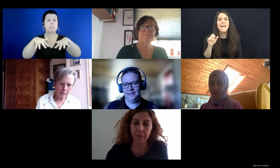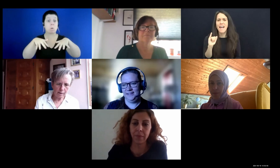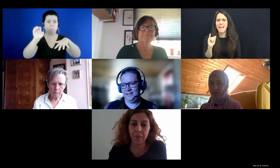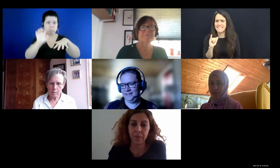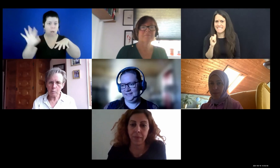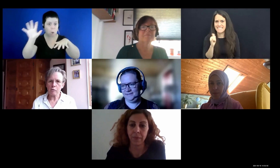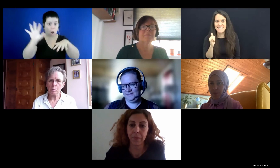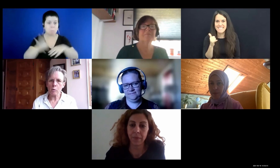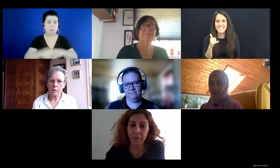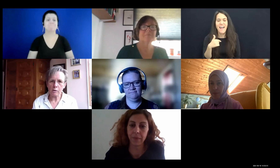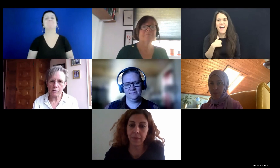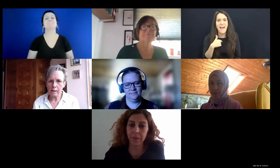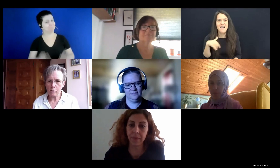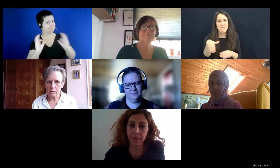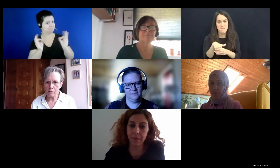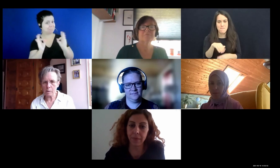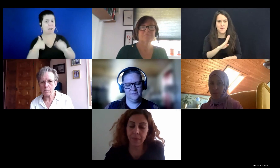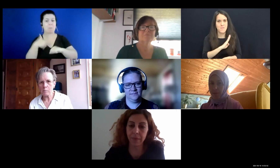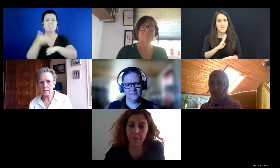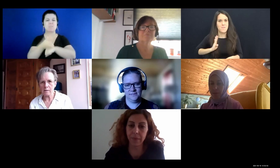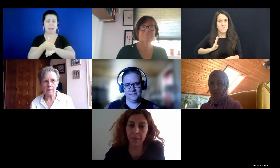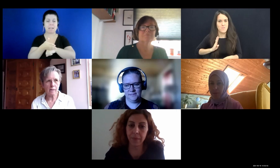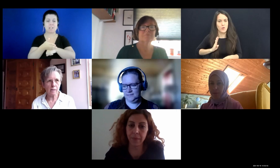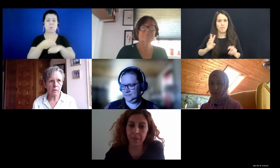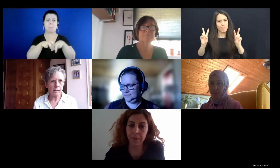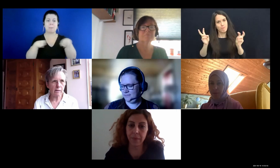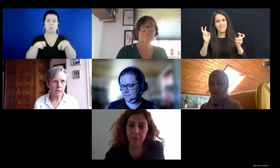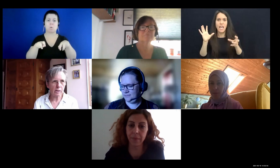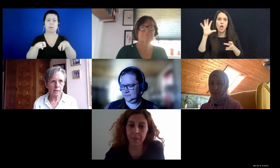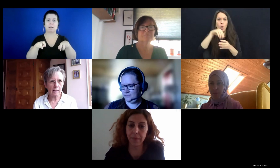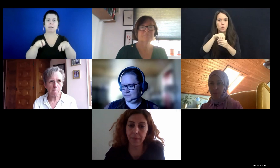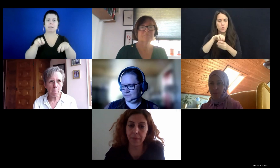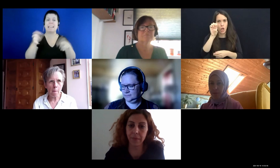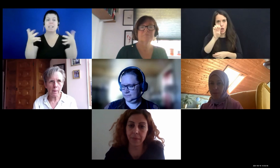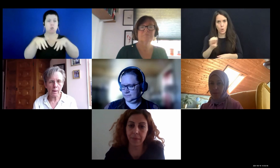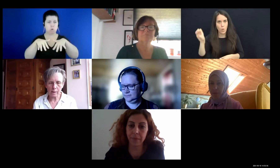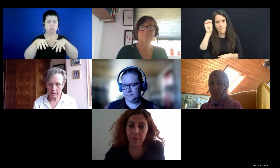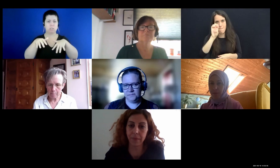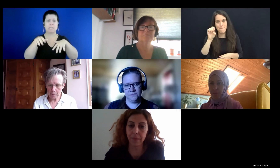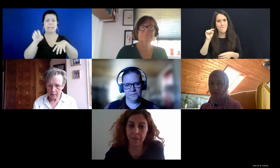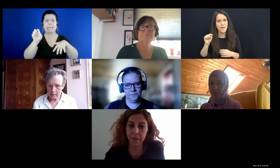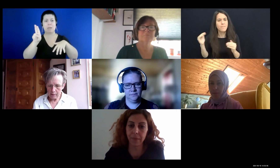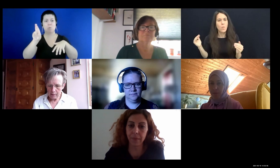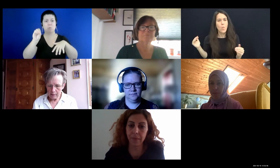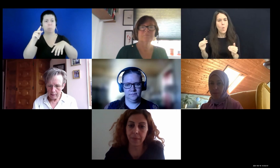I've been a member of the board of Inclusion Europe, which is an organization